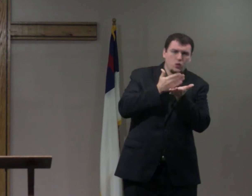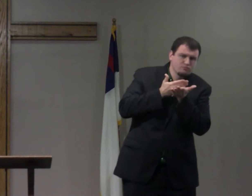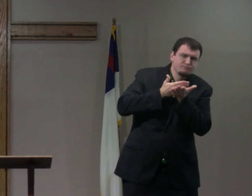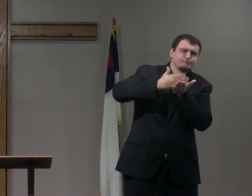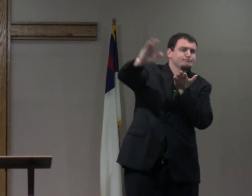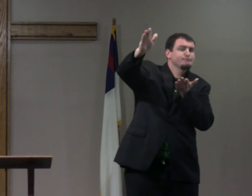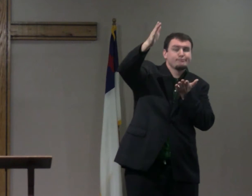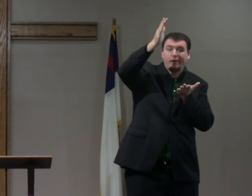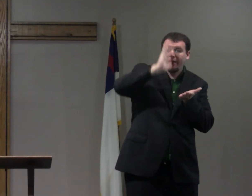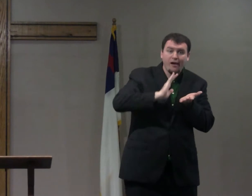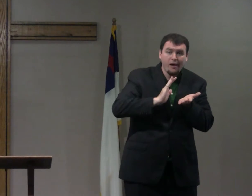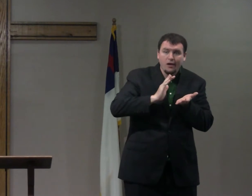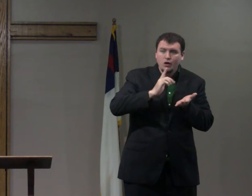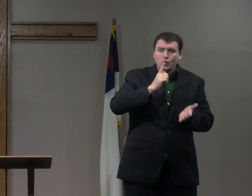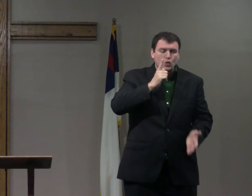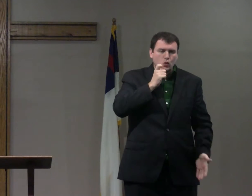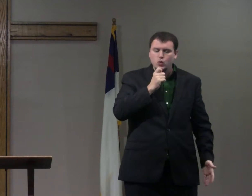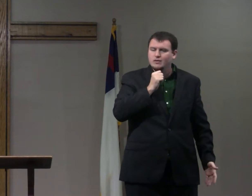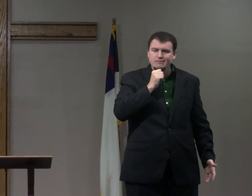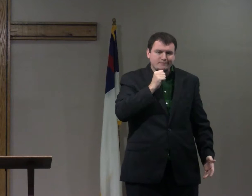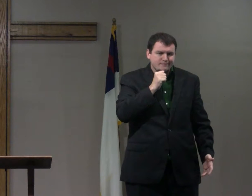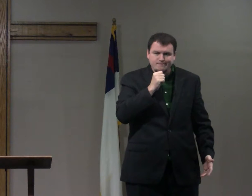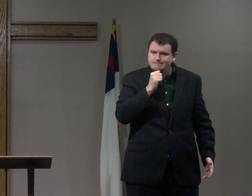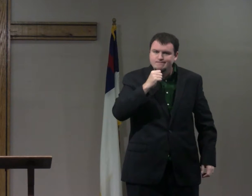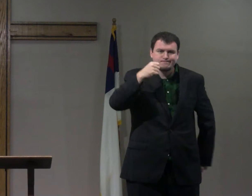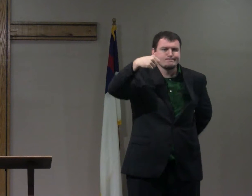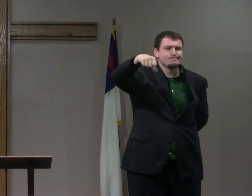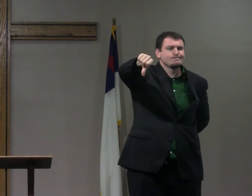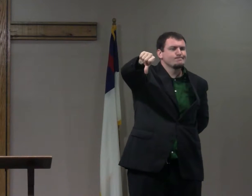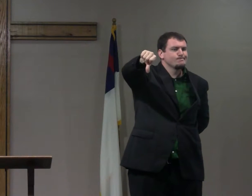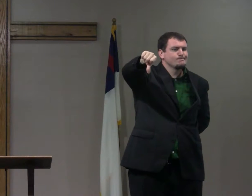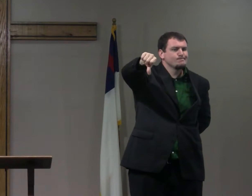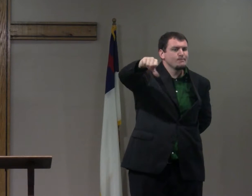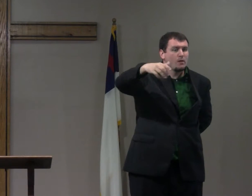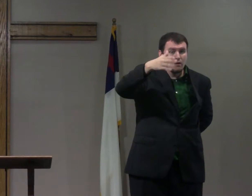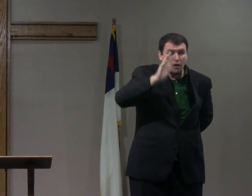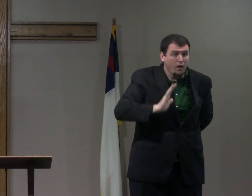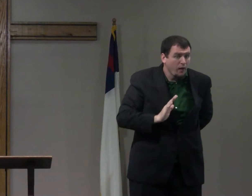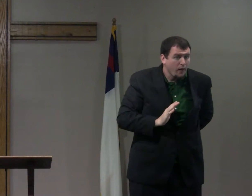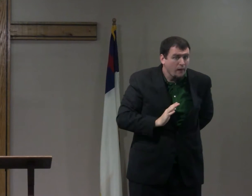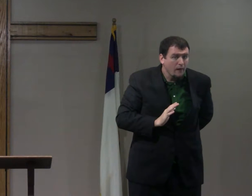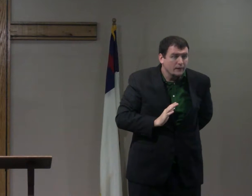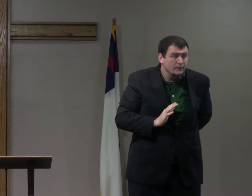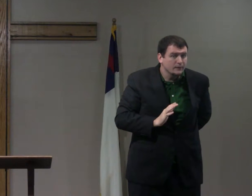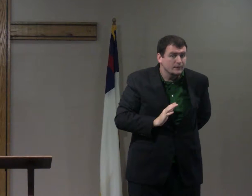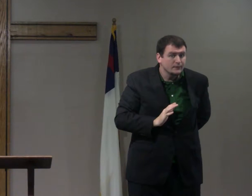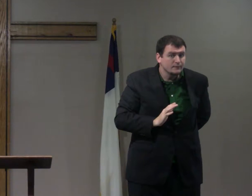not accept Jesus, whoever rejects God and denies